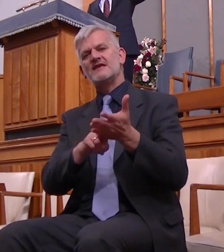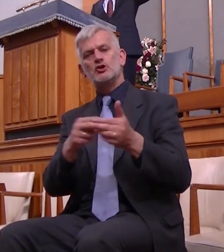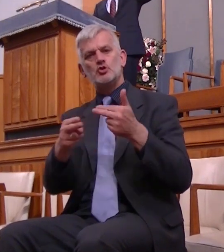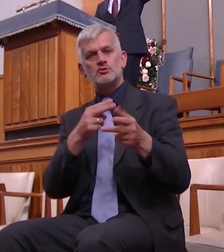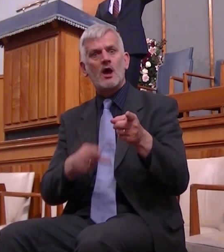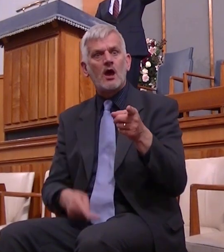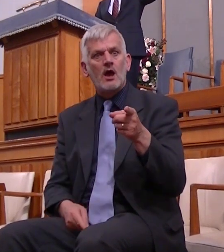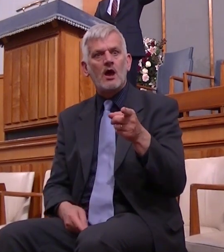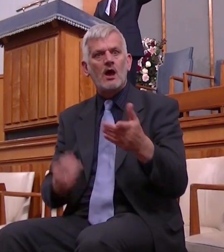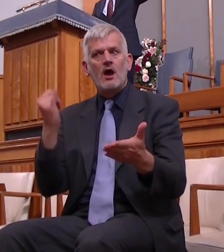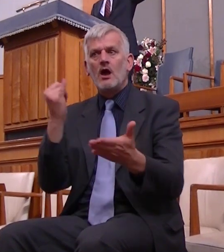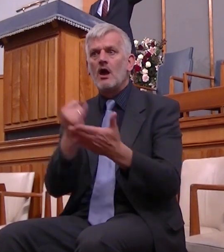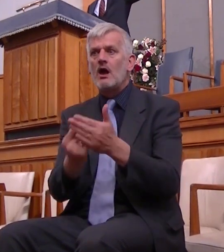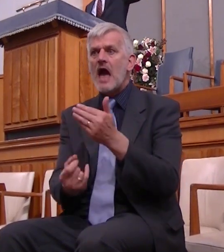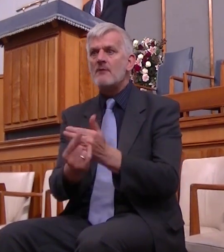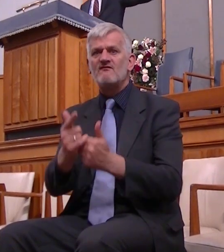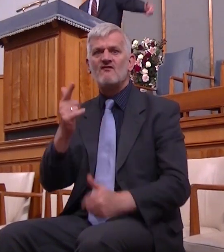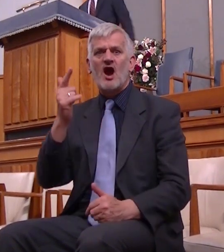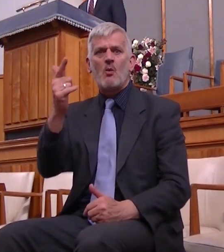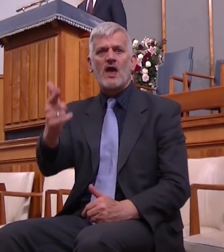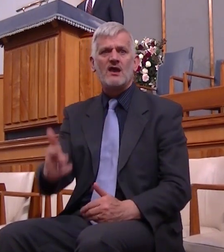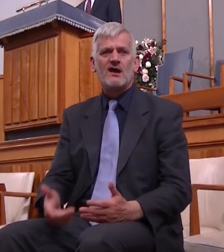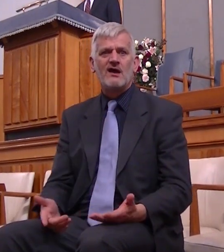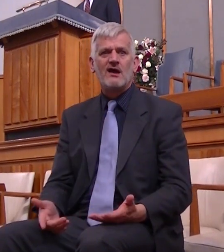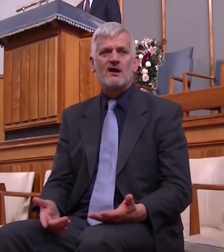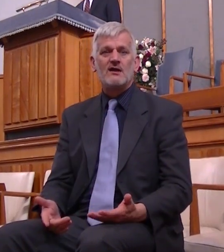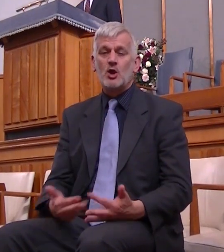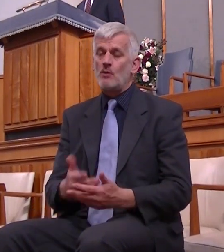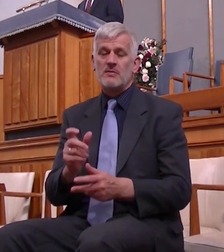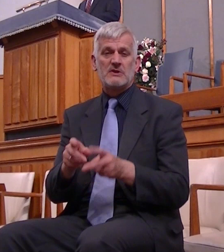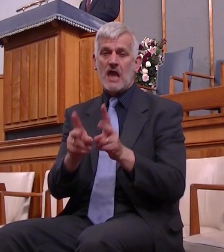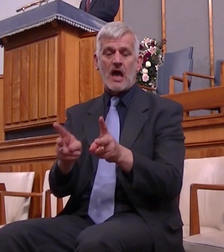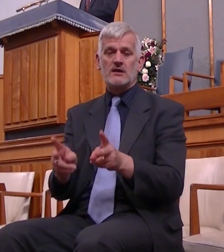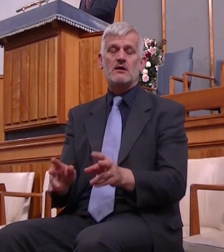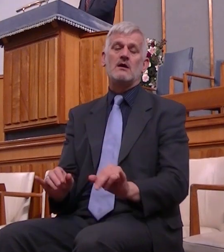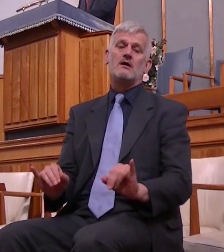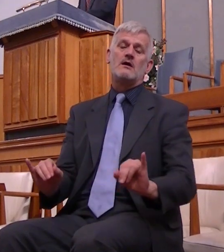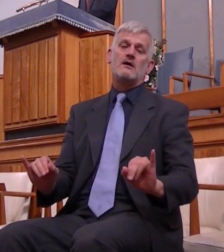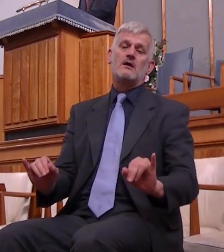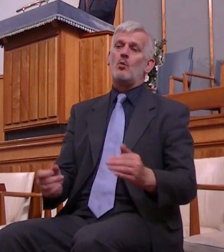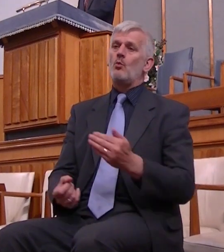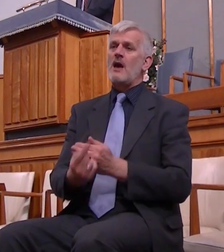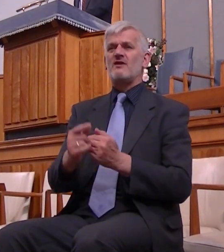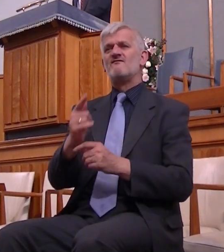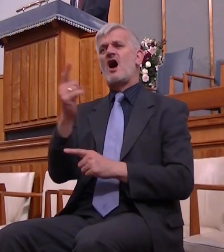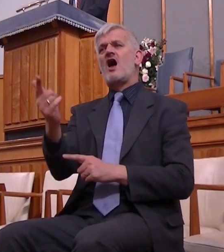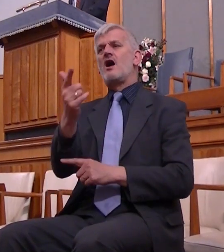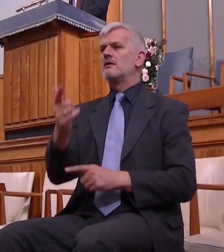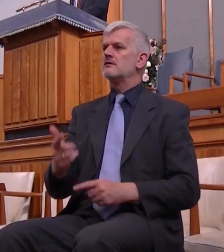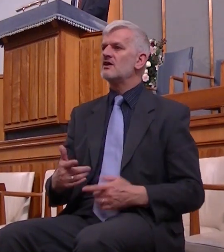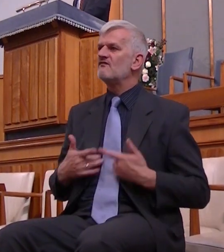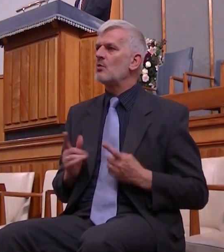tragedy in some far-off place. Umpteen people have perished. A terrible thing has happened. How must you